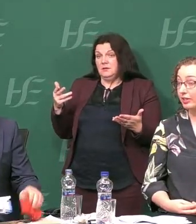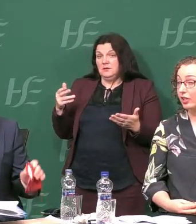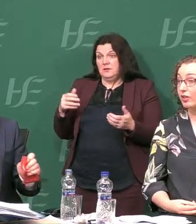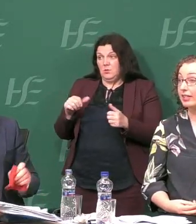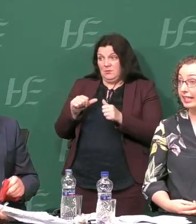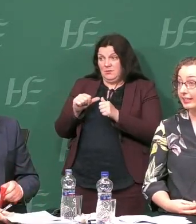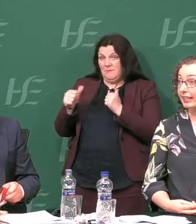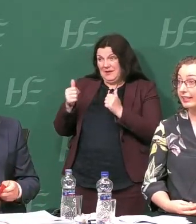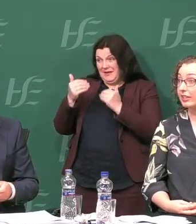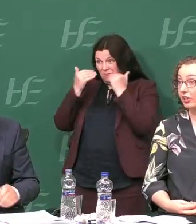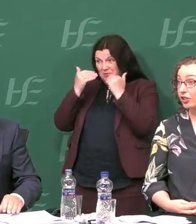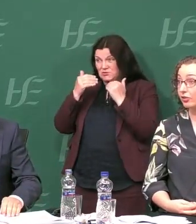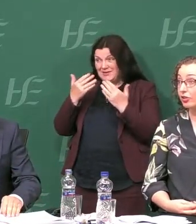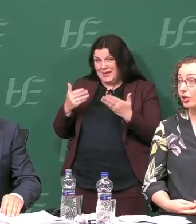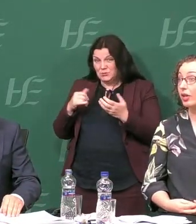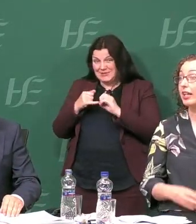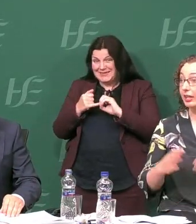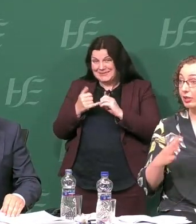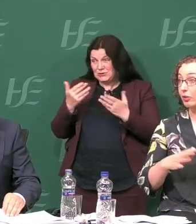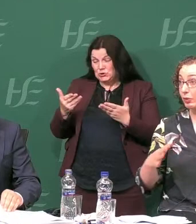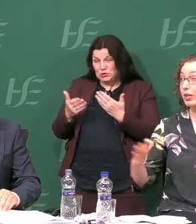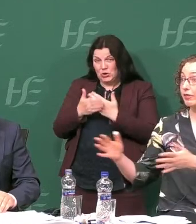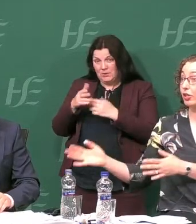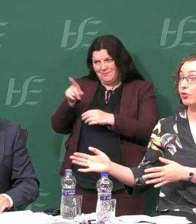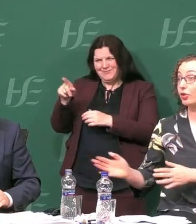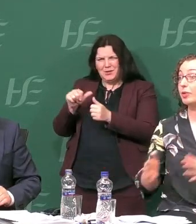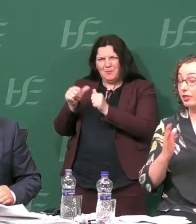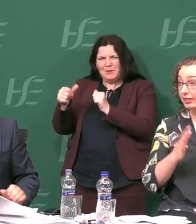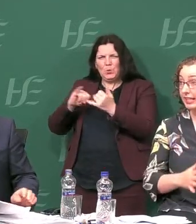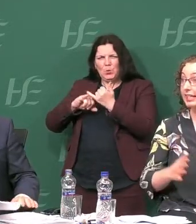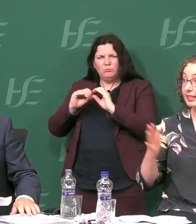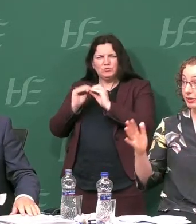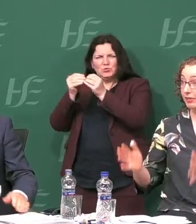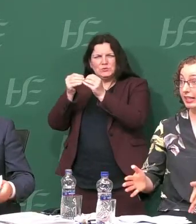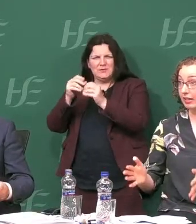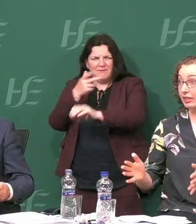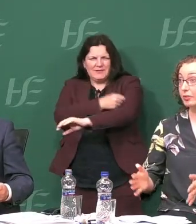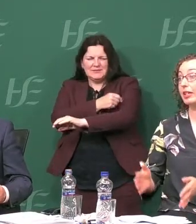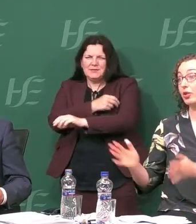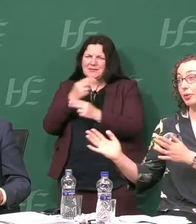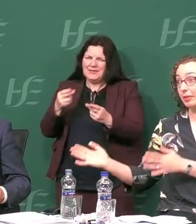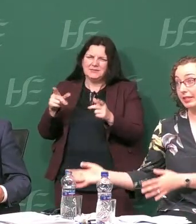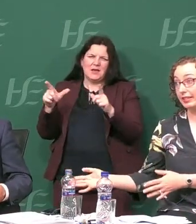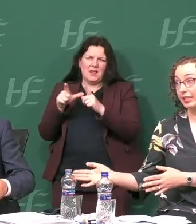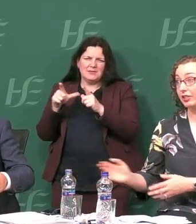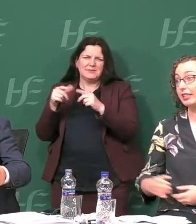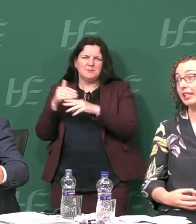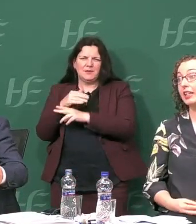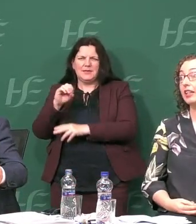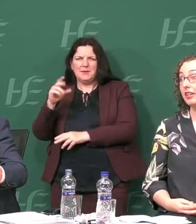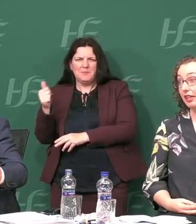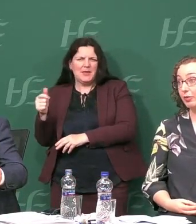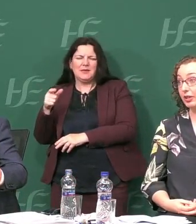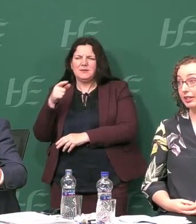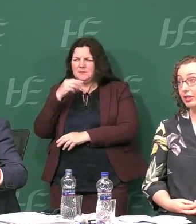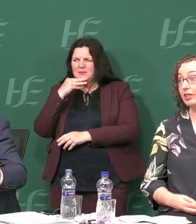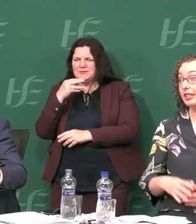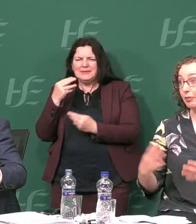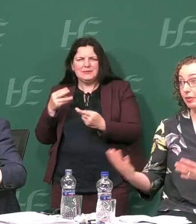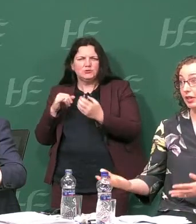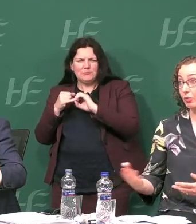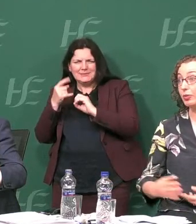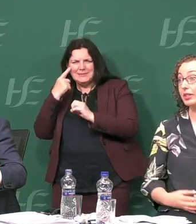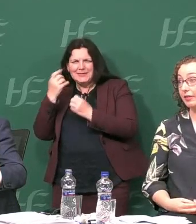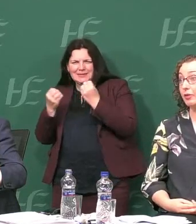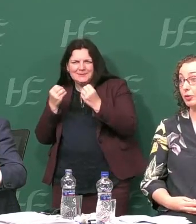together information. I know they are testing it in younger children, so we would have to go through those periods to test. They would have to get licensed by the European Medicines Agency. NIAC would consider